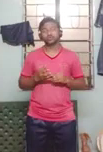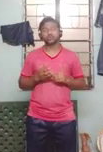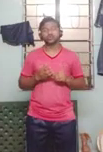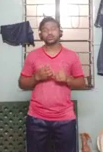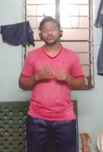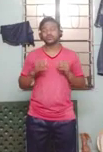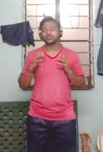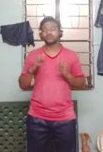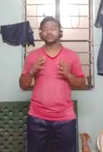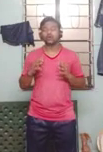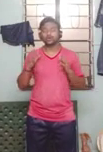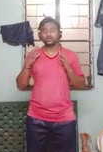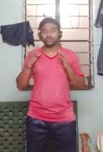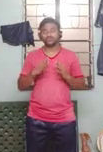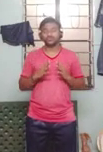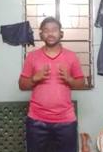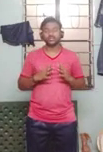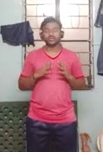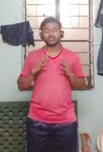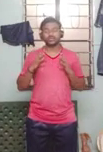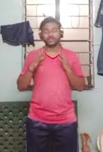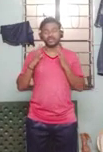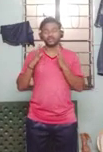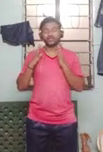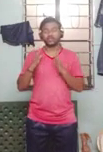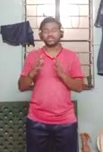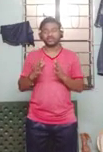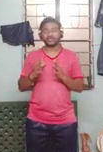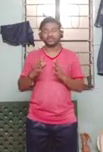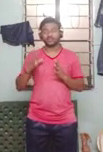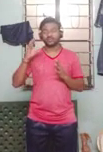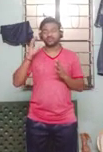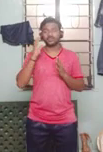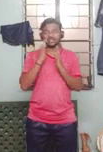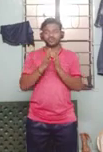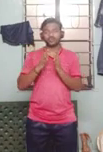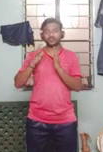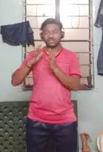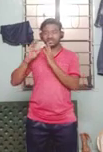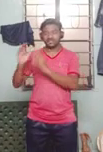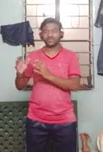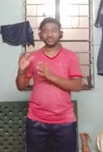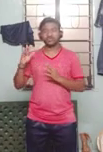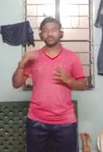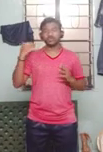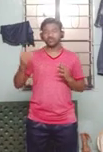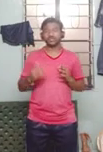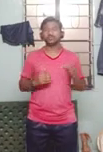So, if you want to remove that particular object, the particular object's reference from your memory, you